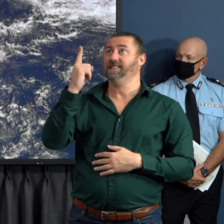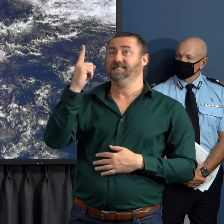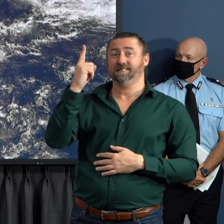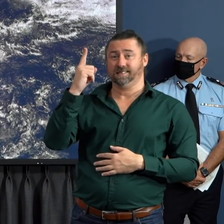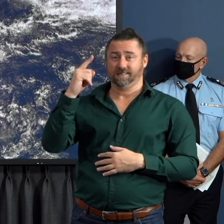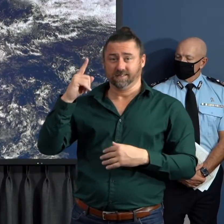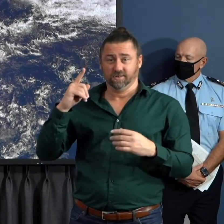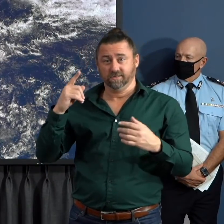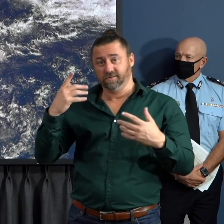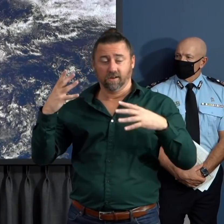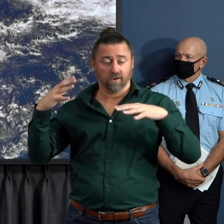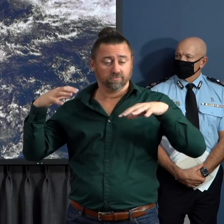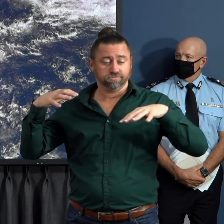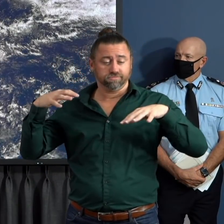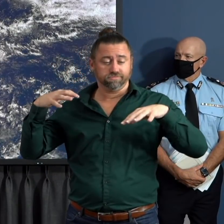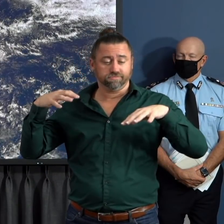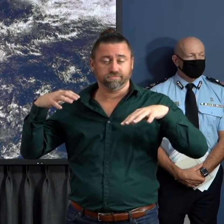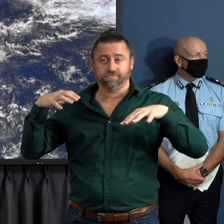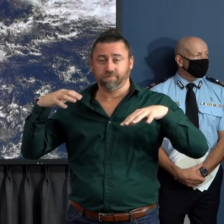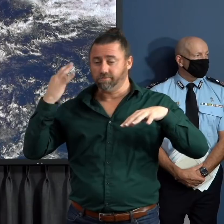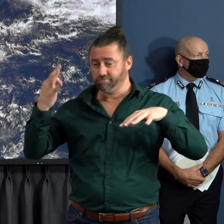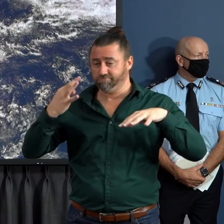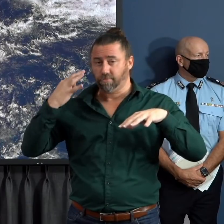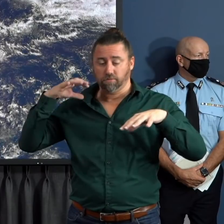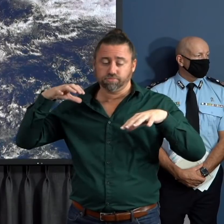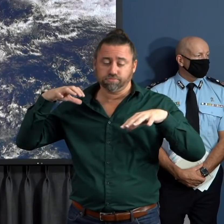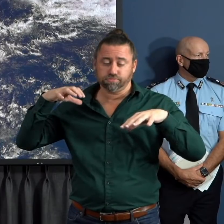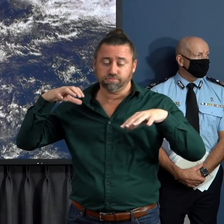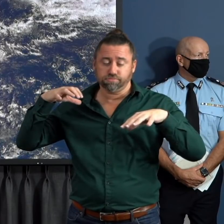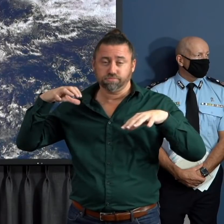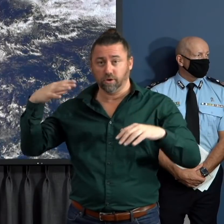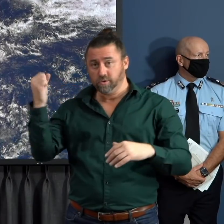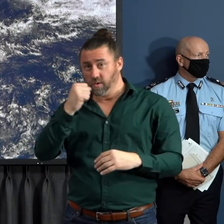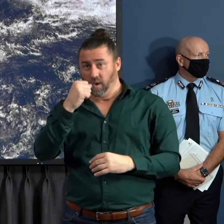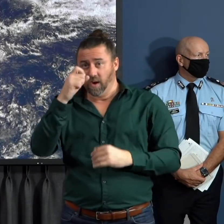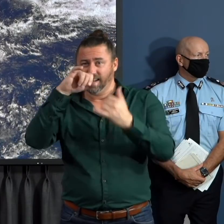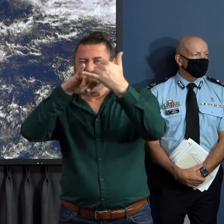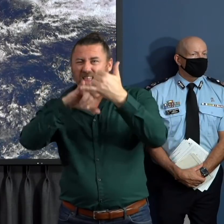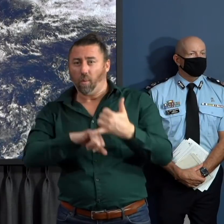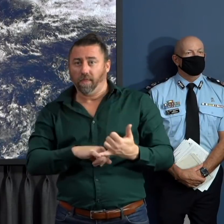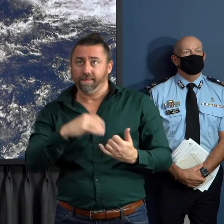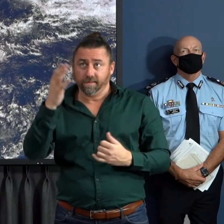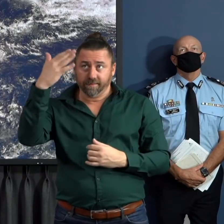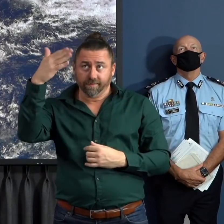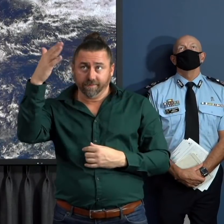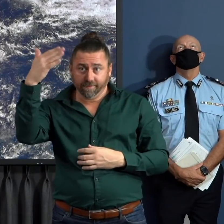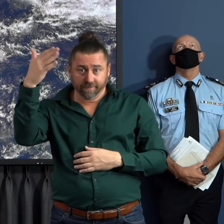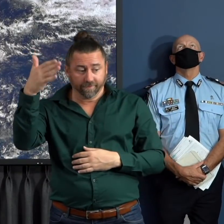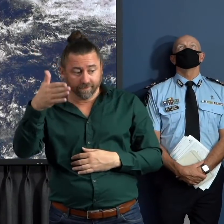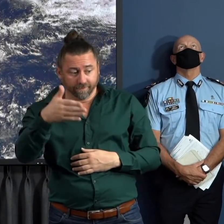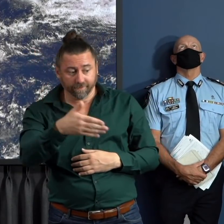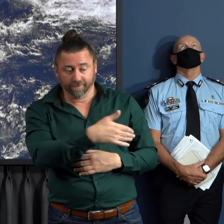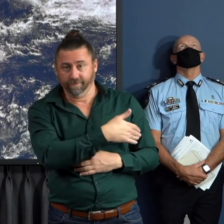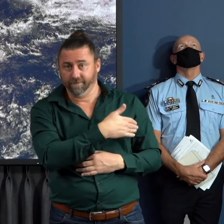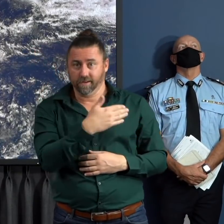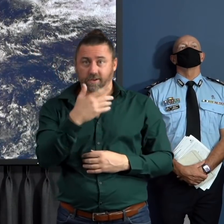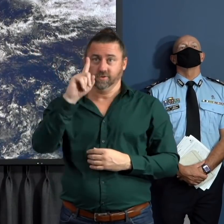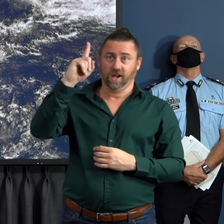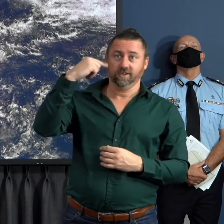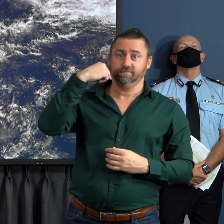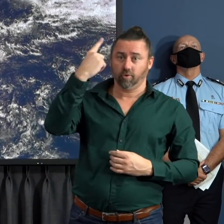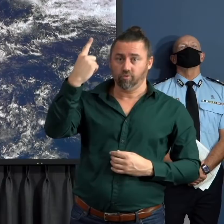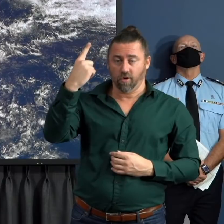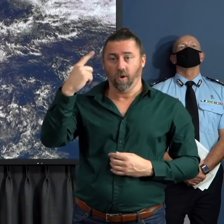over SEQ. We expect it to be moving south over the next 24 hours, but